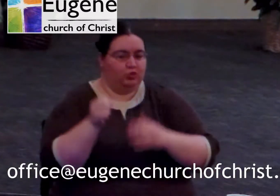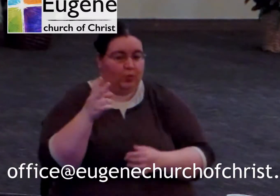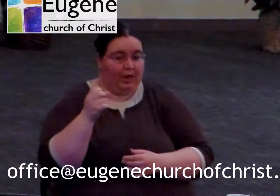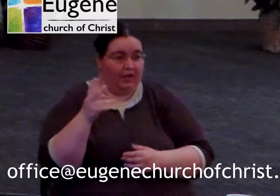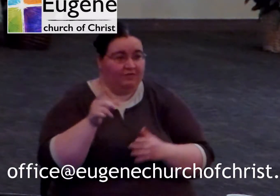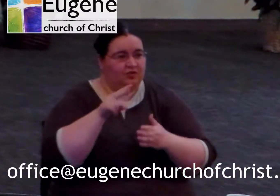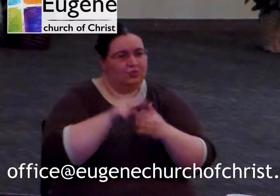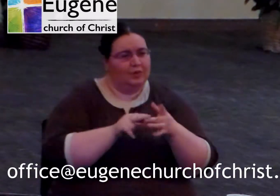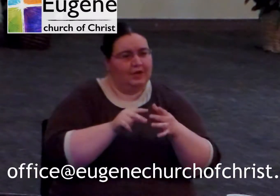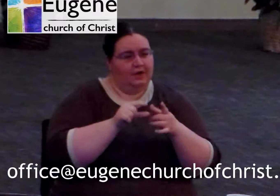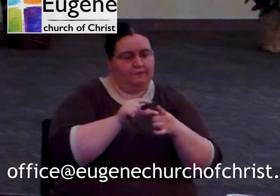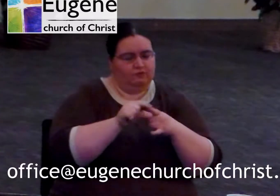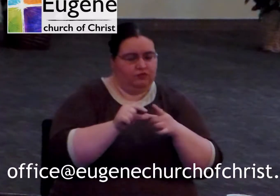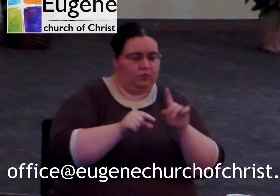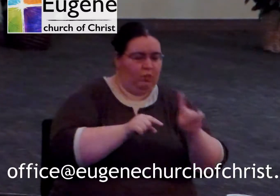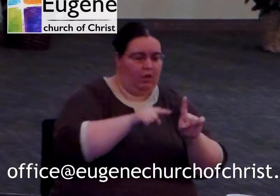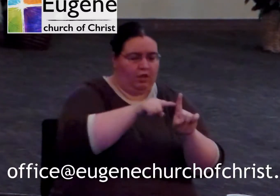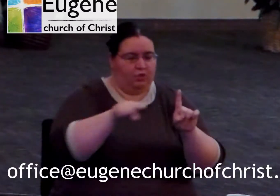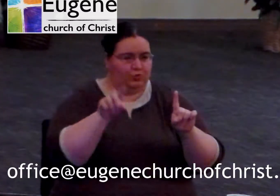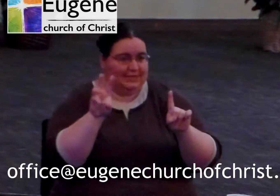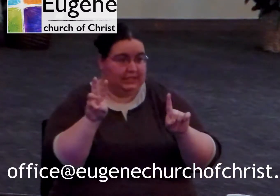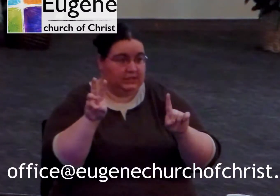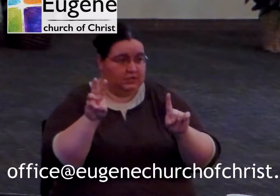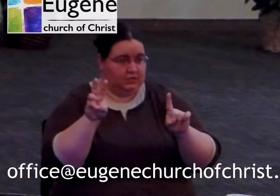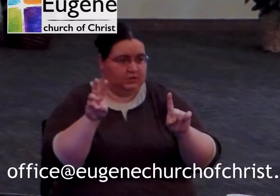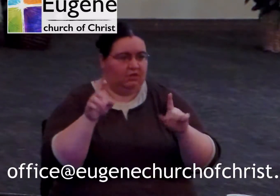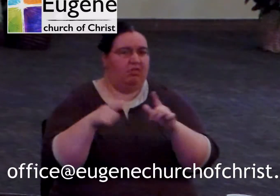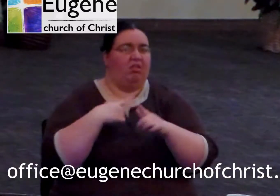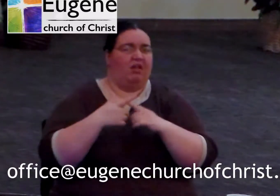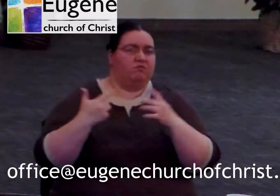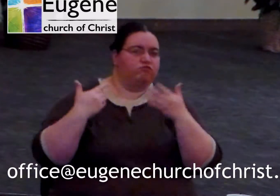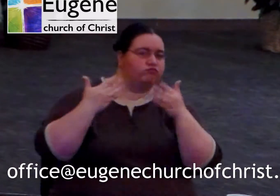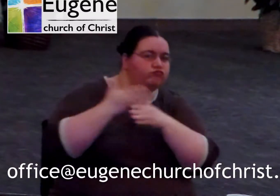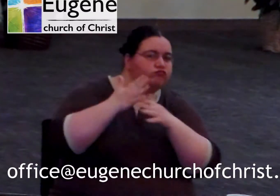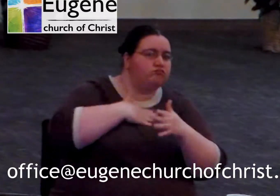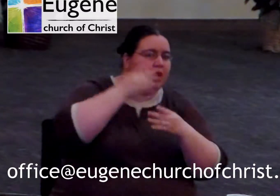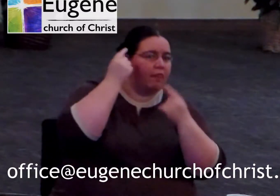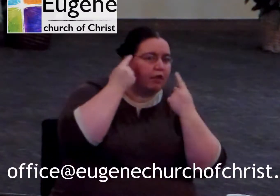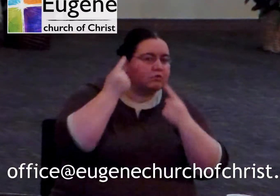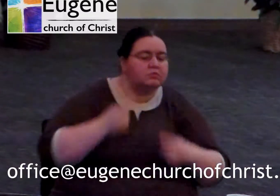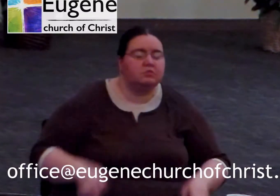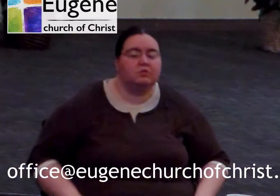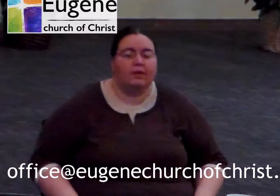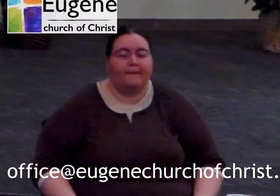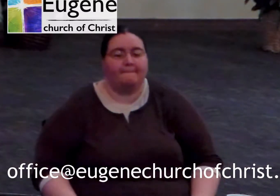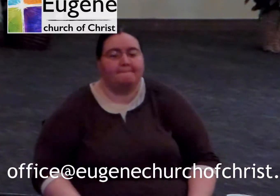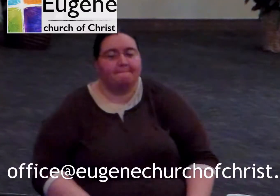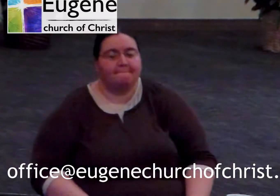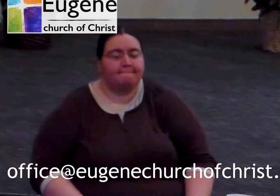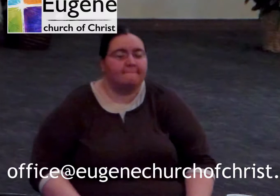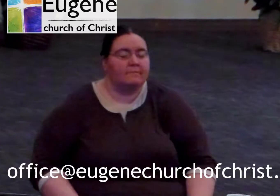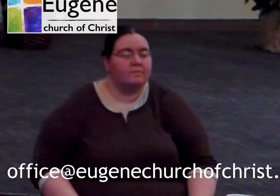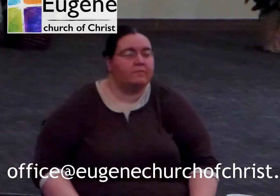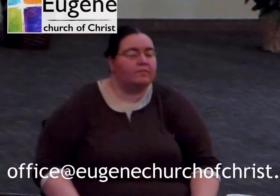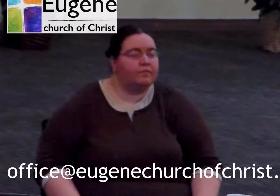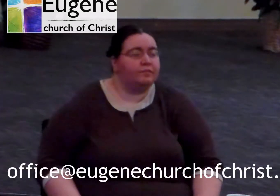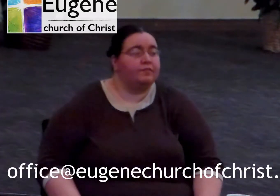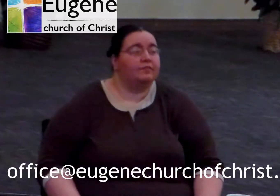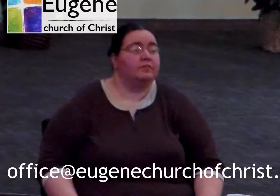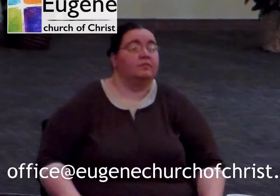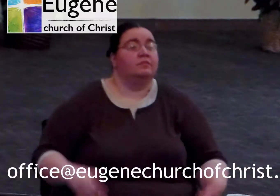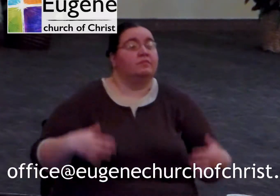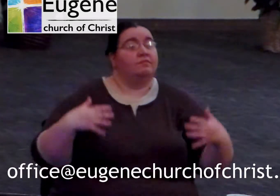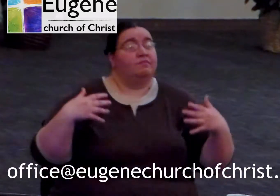Therefore, since we are surrounded by such a great cloud of witnesses, let us throw off everything that hinders and the sin that so easily